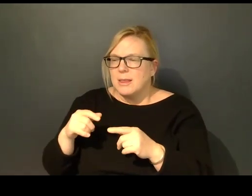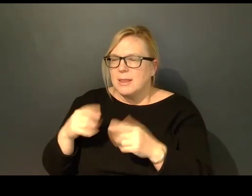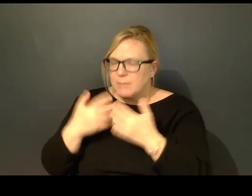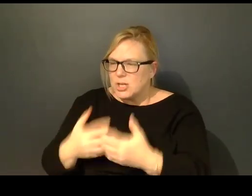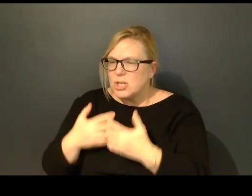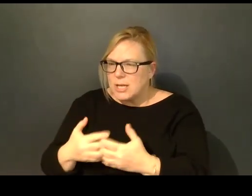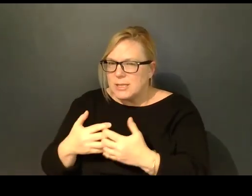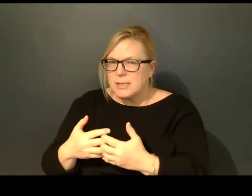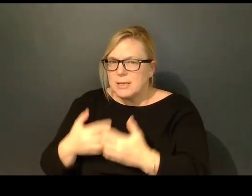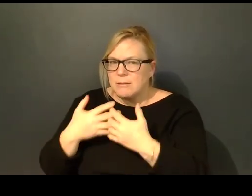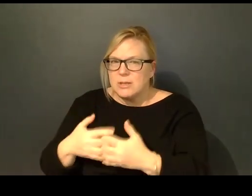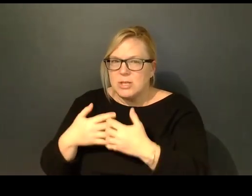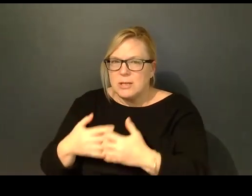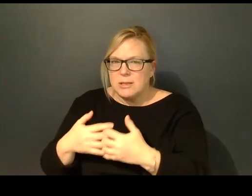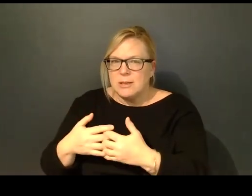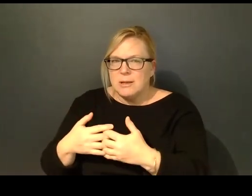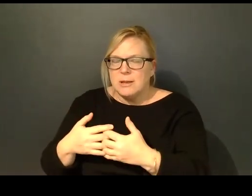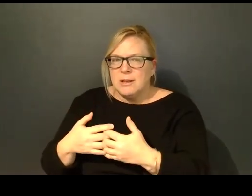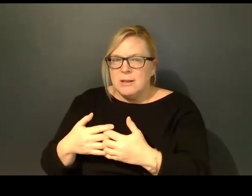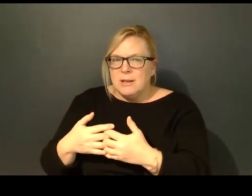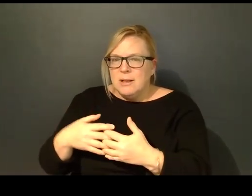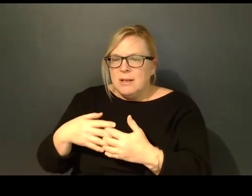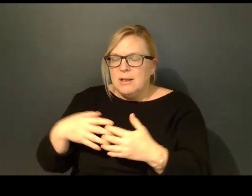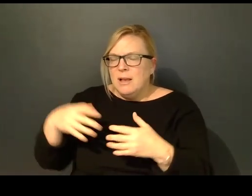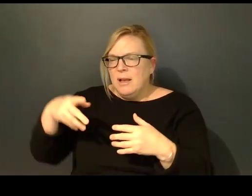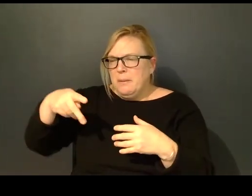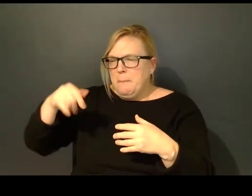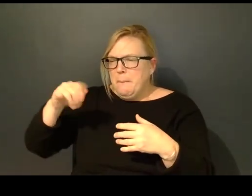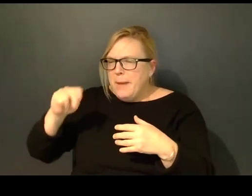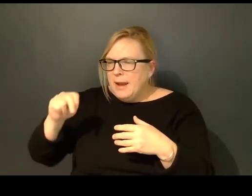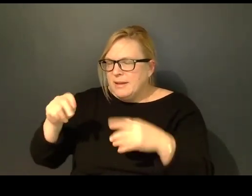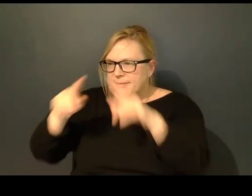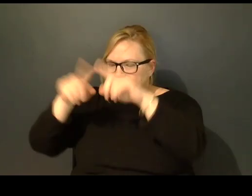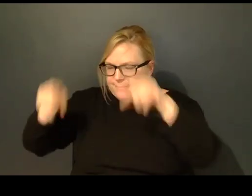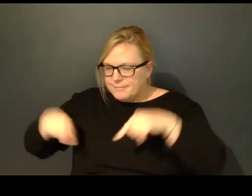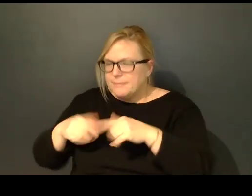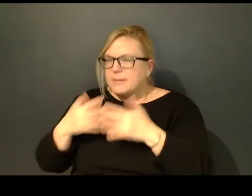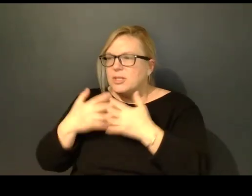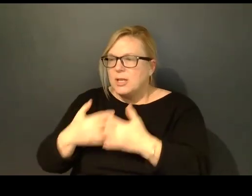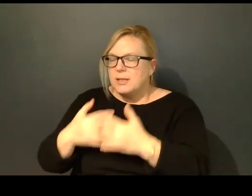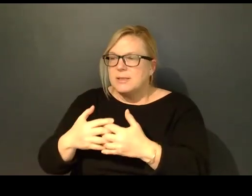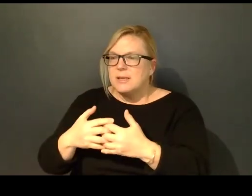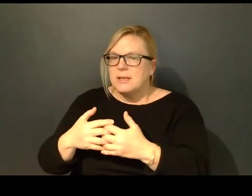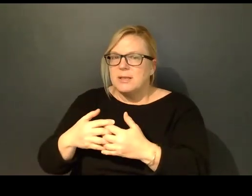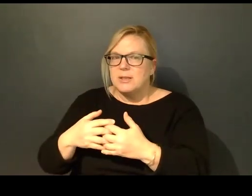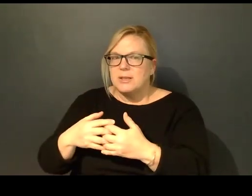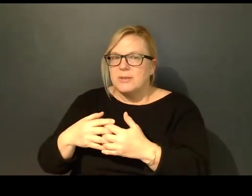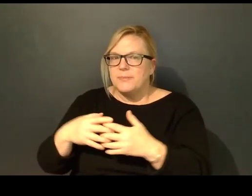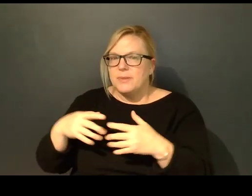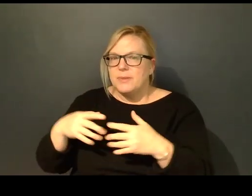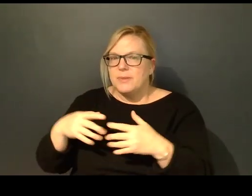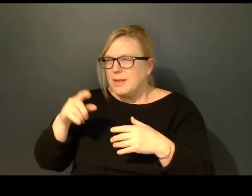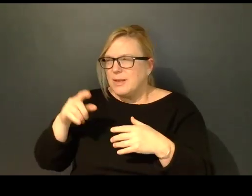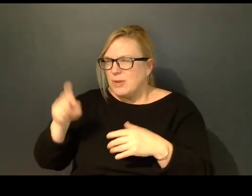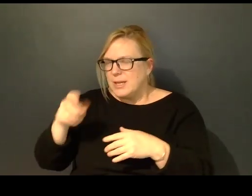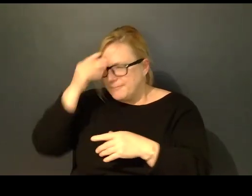doing the debit machine, the debit PIN machines, terminal, yeah. Yeah, the PIN terminals. So those are out there, right? And it's a matter of making the business is aware of that. And